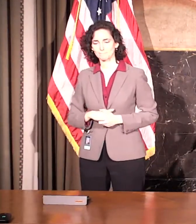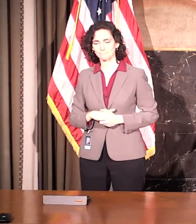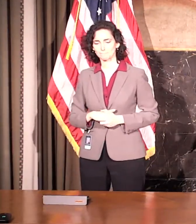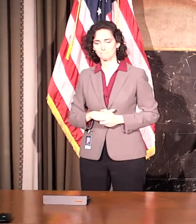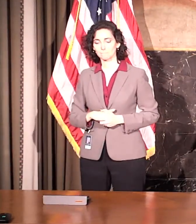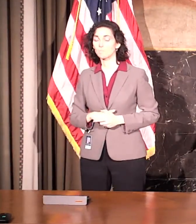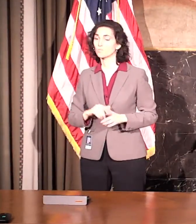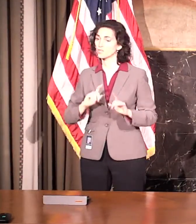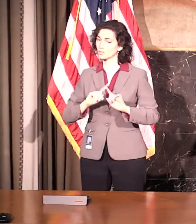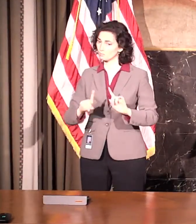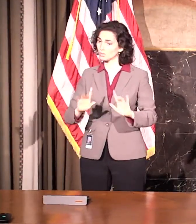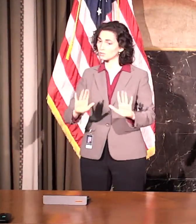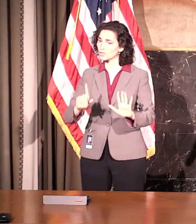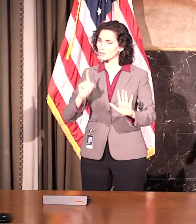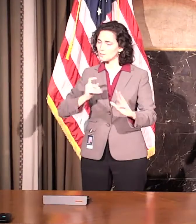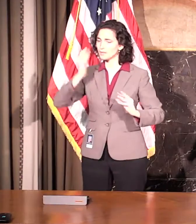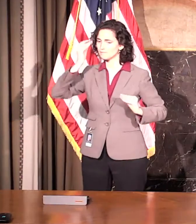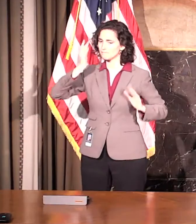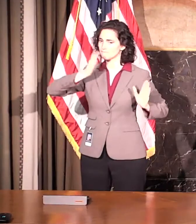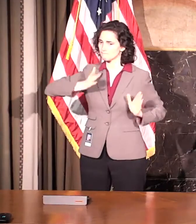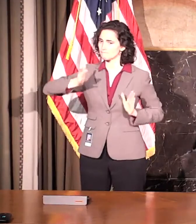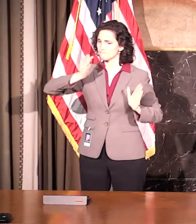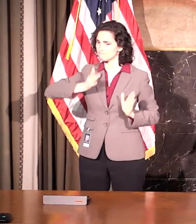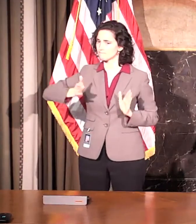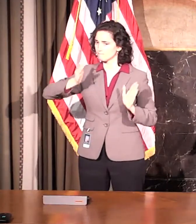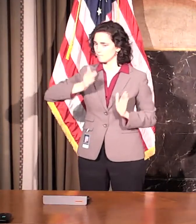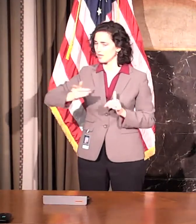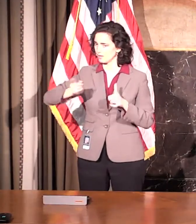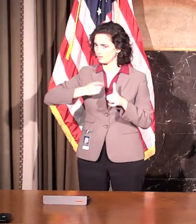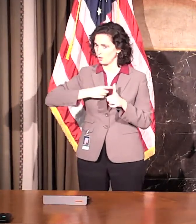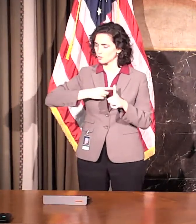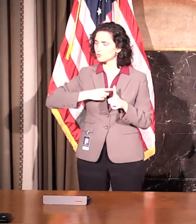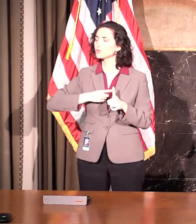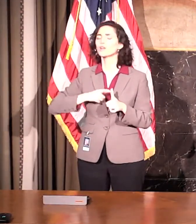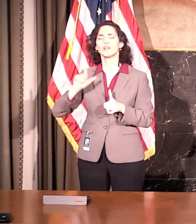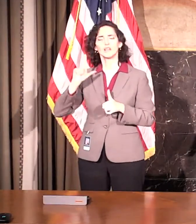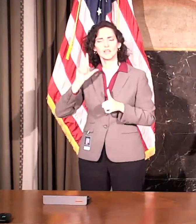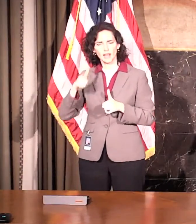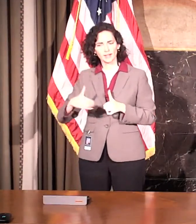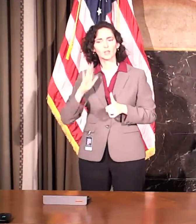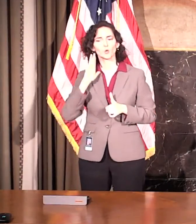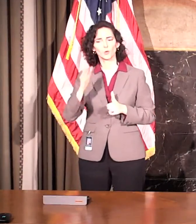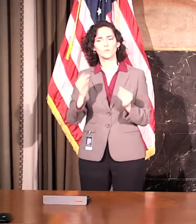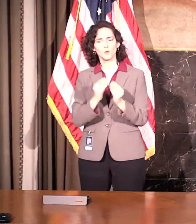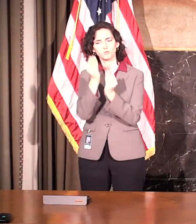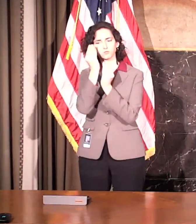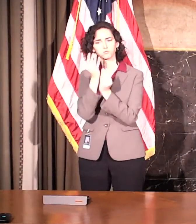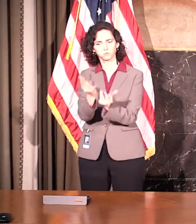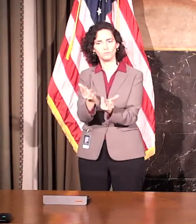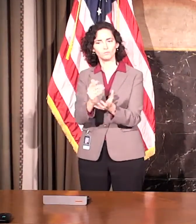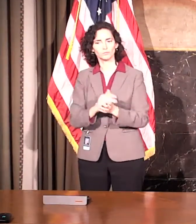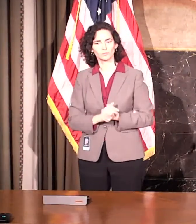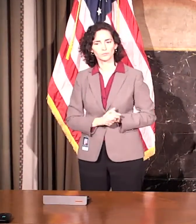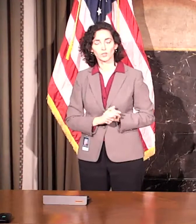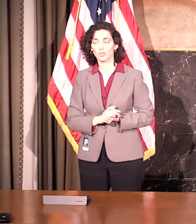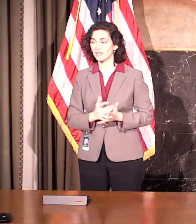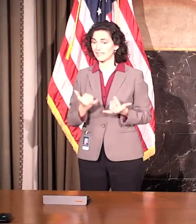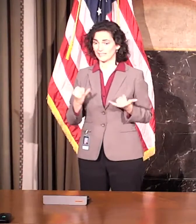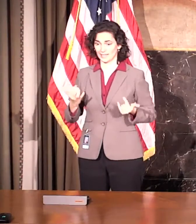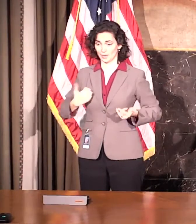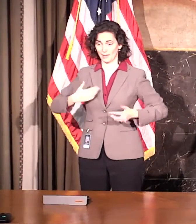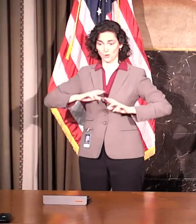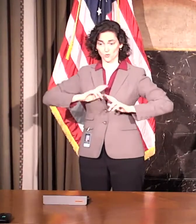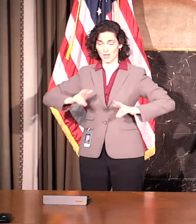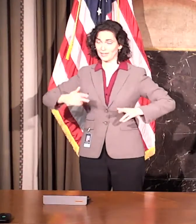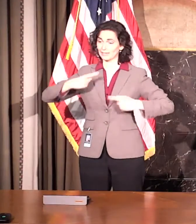lot that has to go into that. But we will have more information later, and quite frankly, I'm just not in a position right